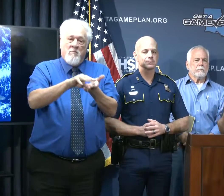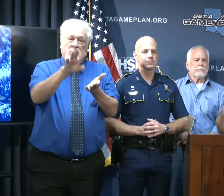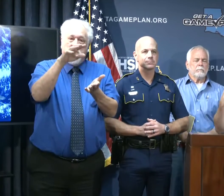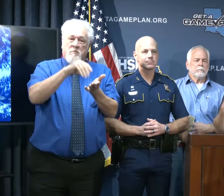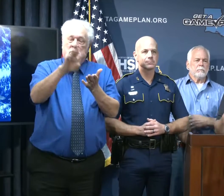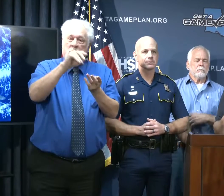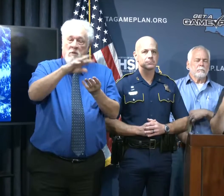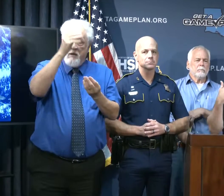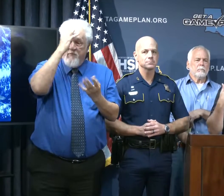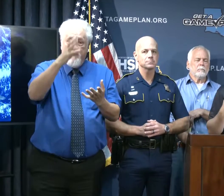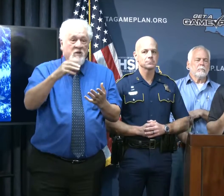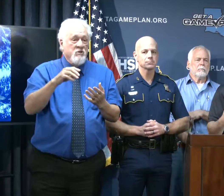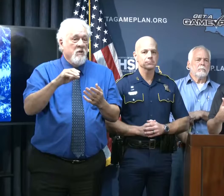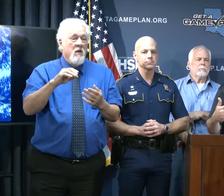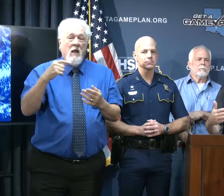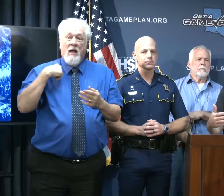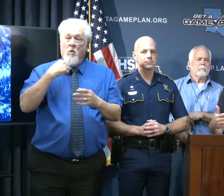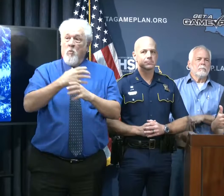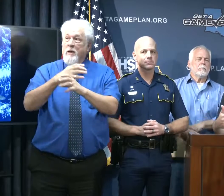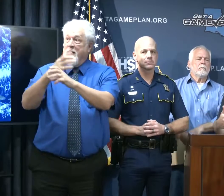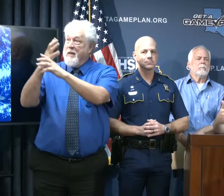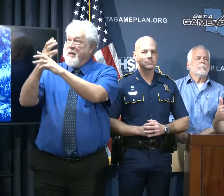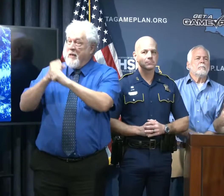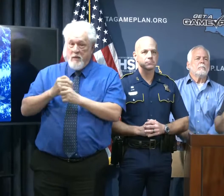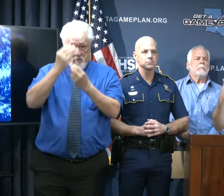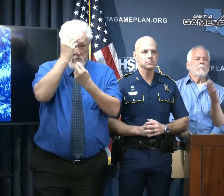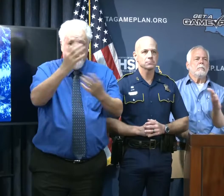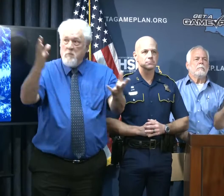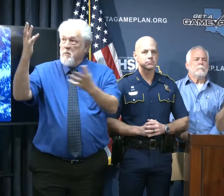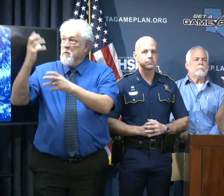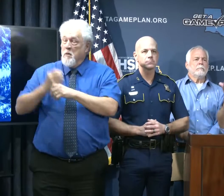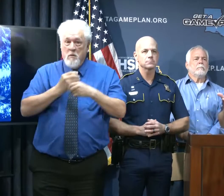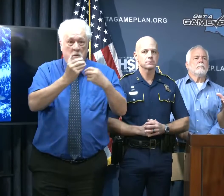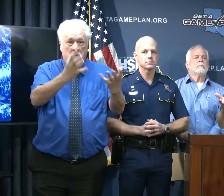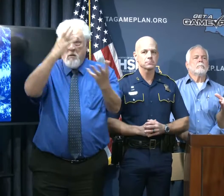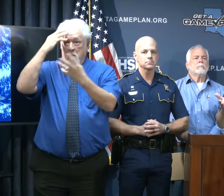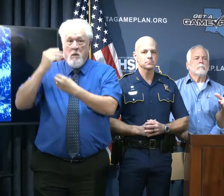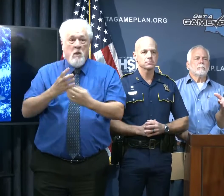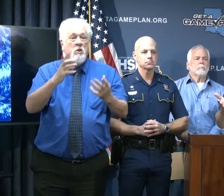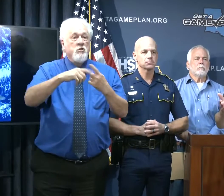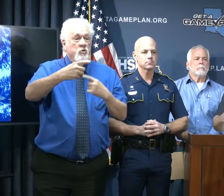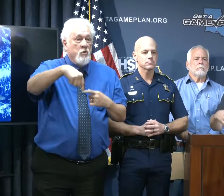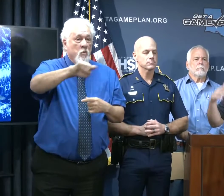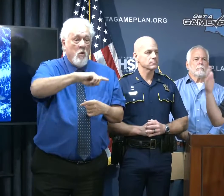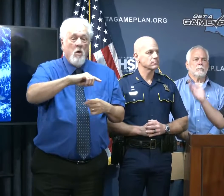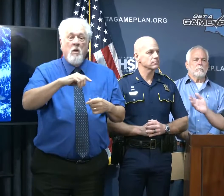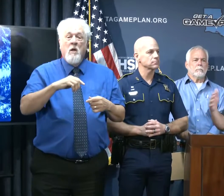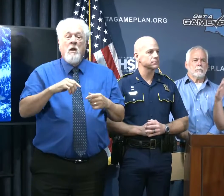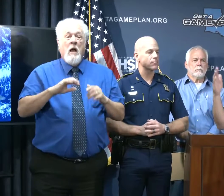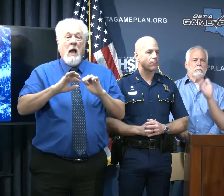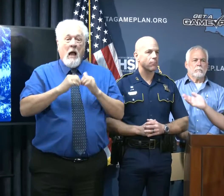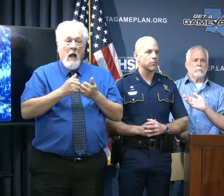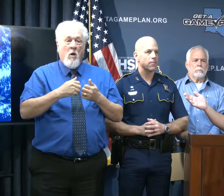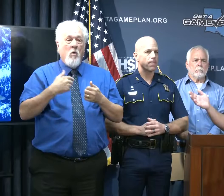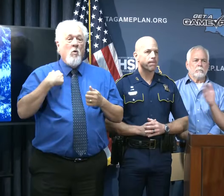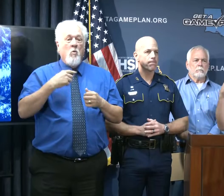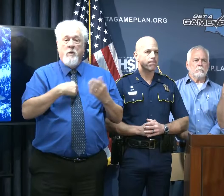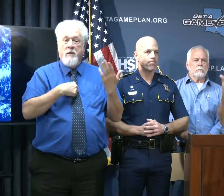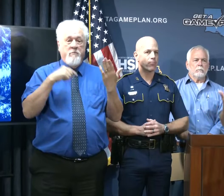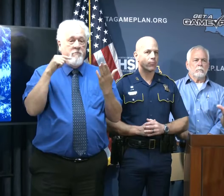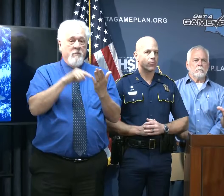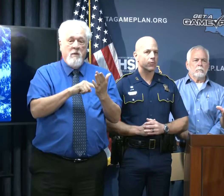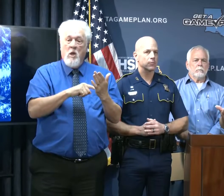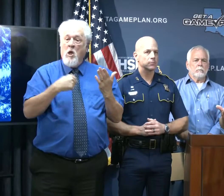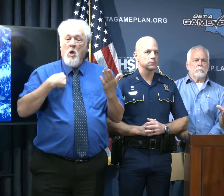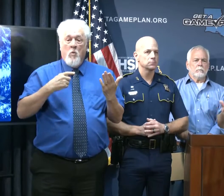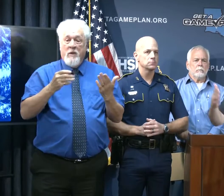it happens, as we get them, as those evacuation orders happen, we put them out to y'all in the press. We immediately, as